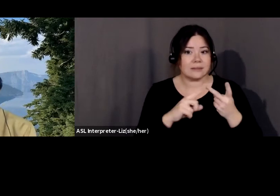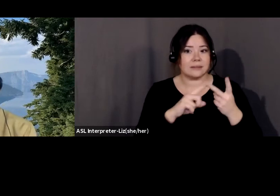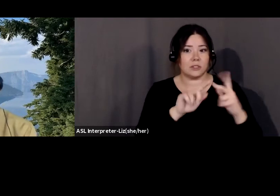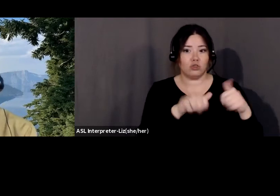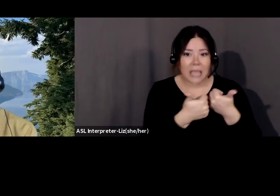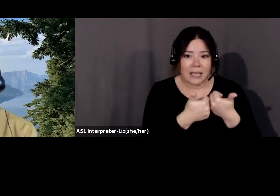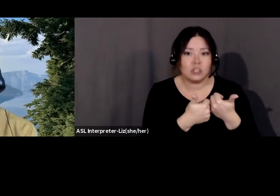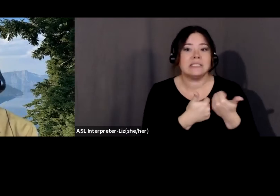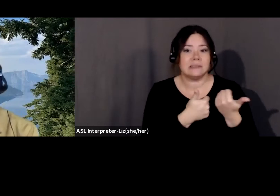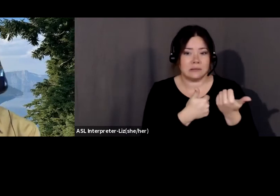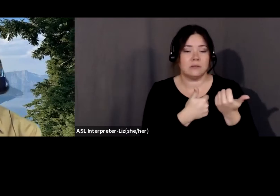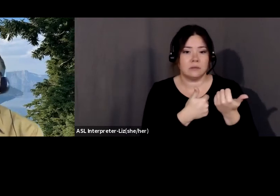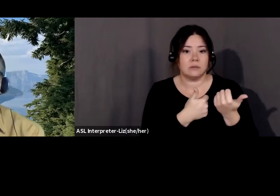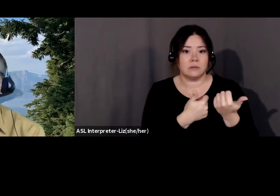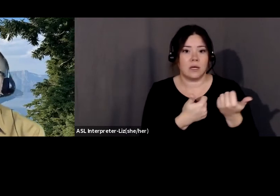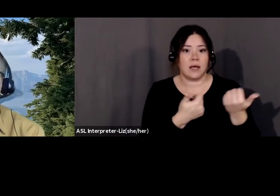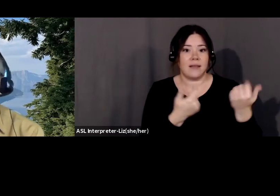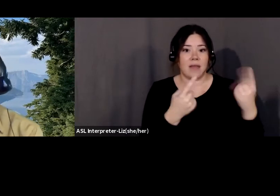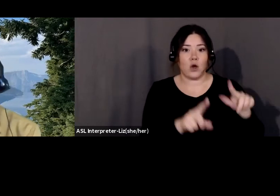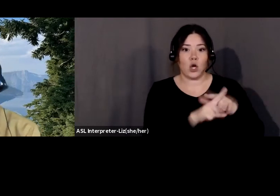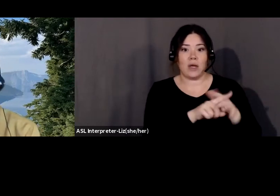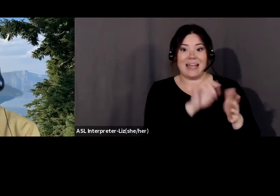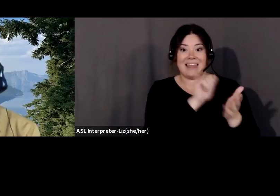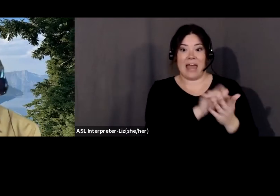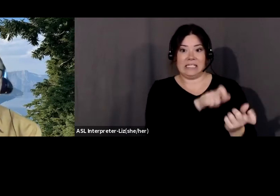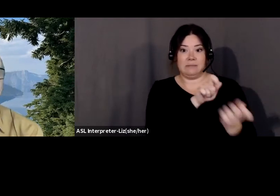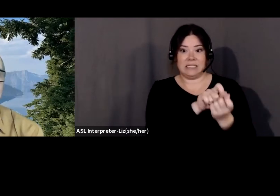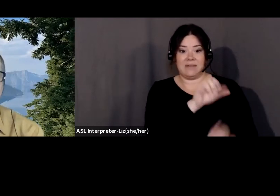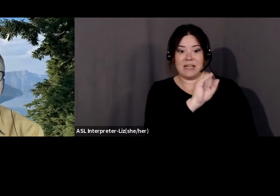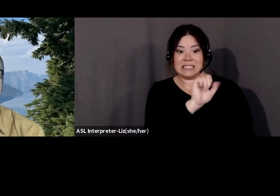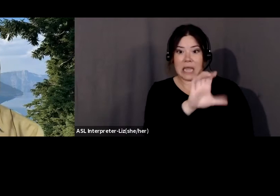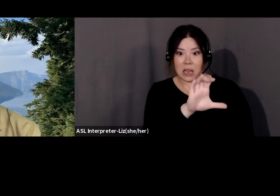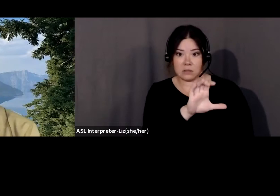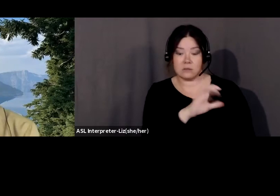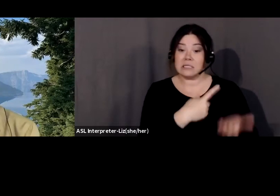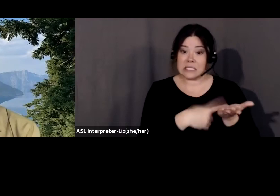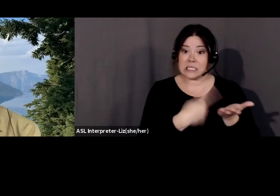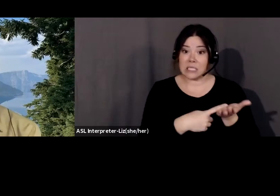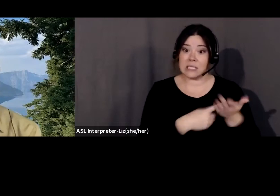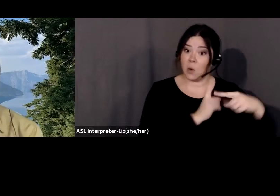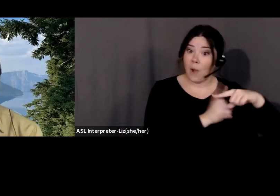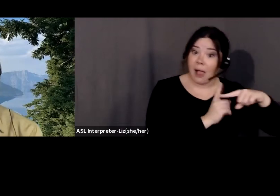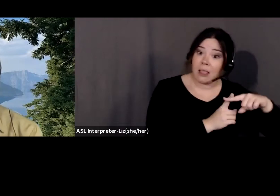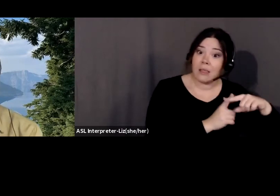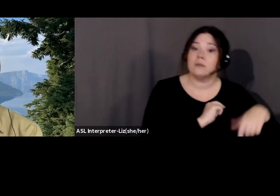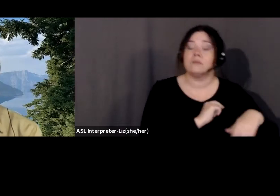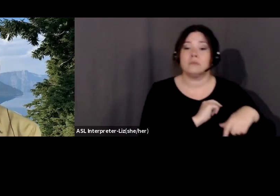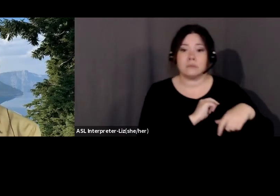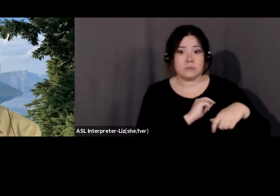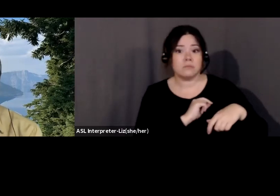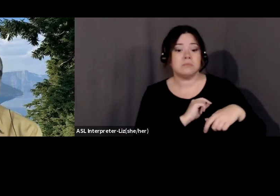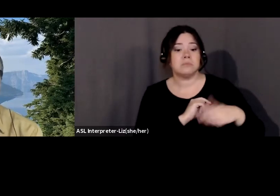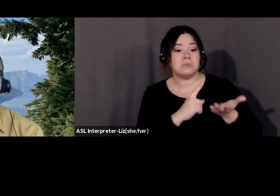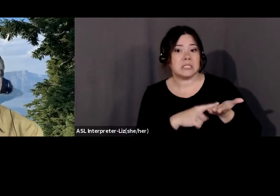challenges that are occurring within that individual SILC, discussing what's going well, what types of opportunities